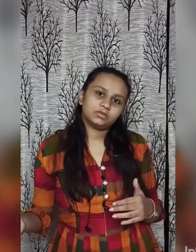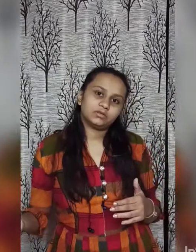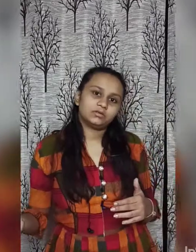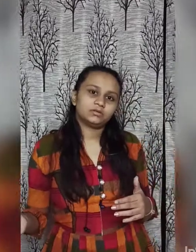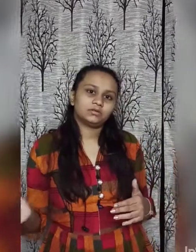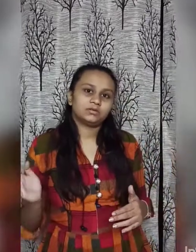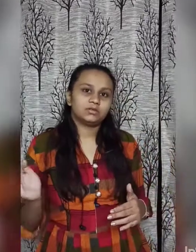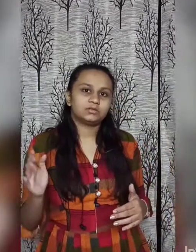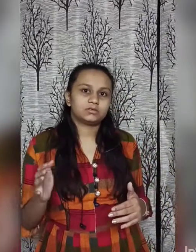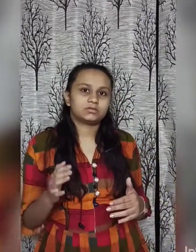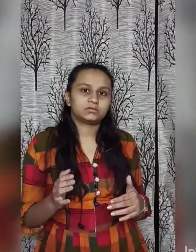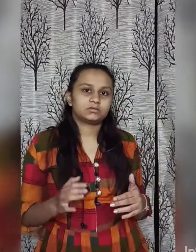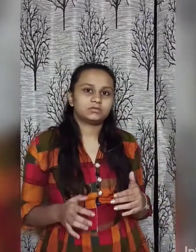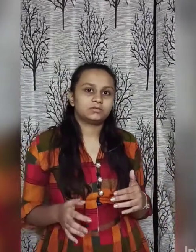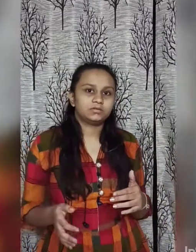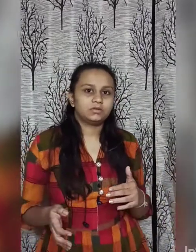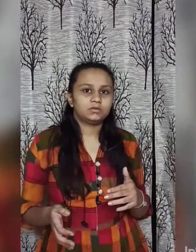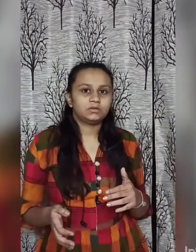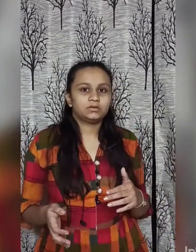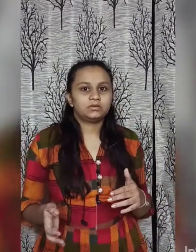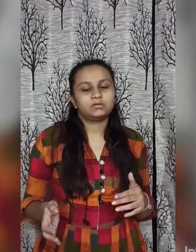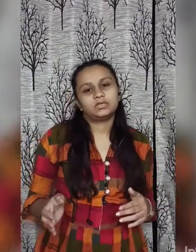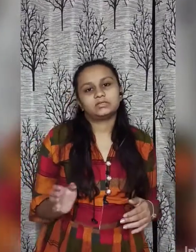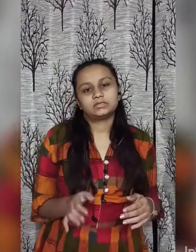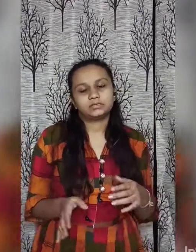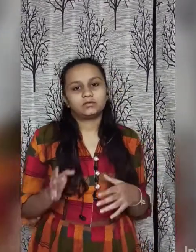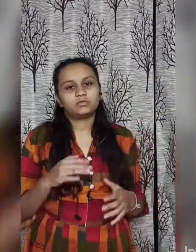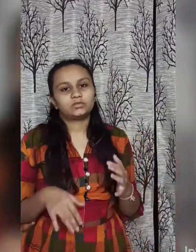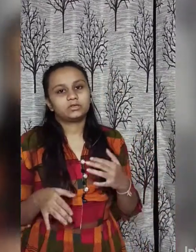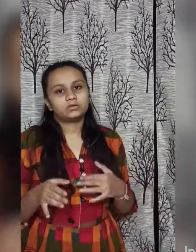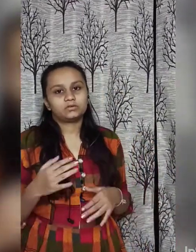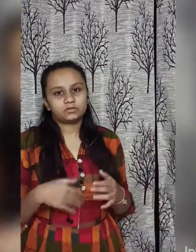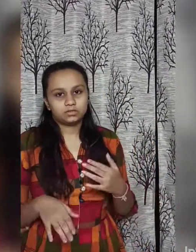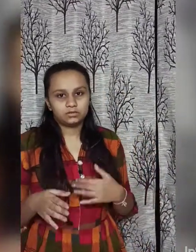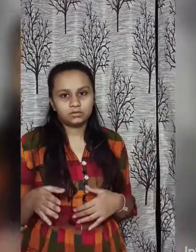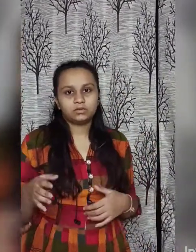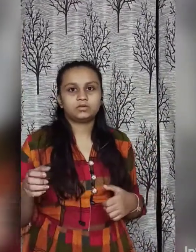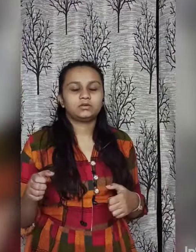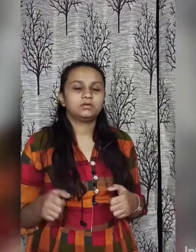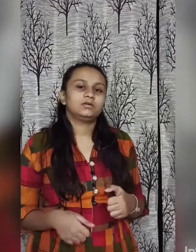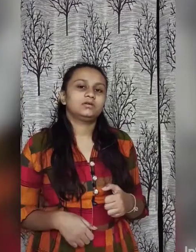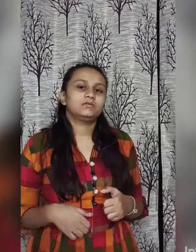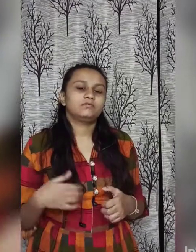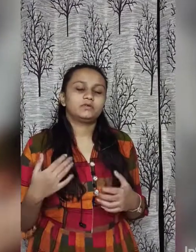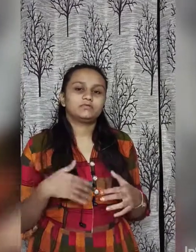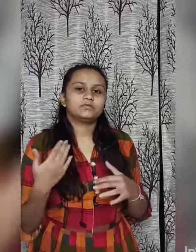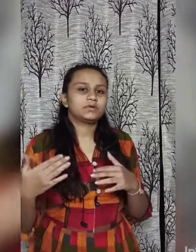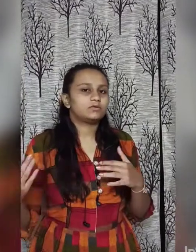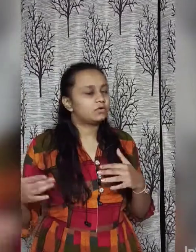stage, all the three stages. Next, our is operating costing, where goods